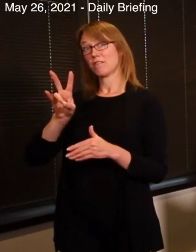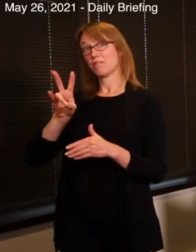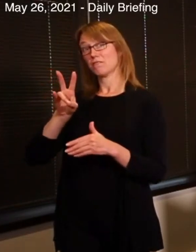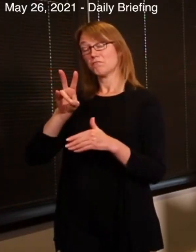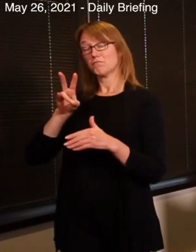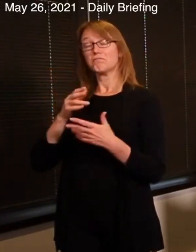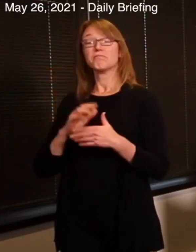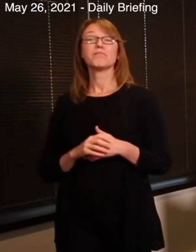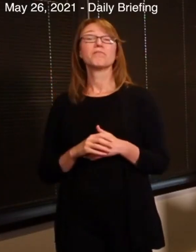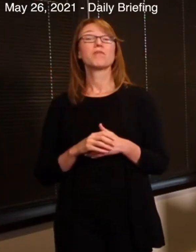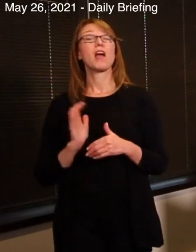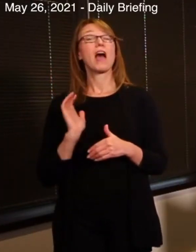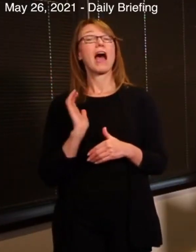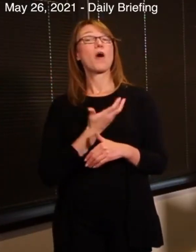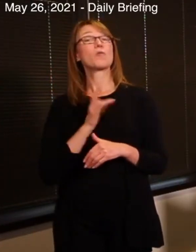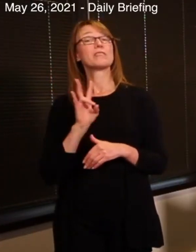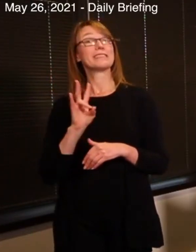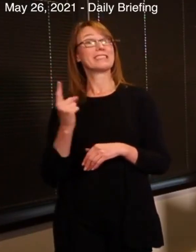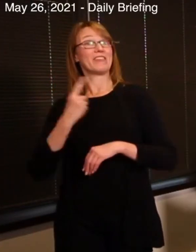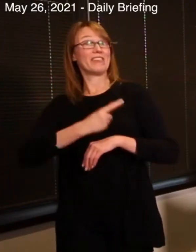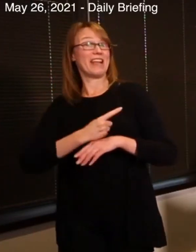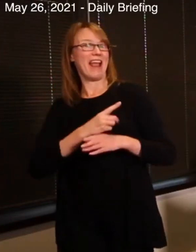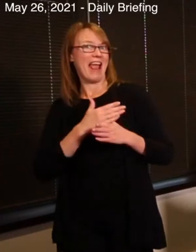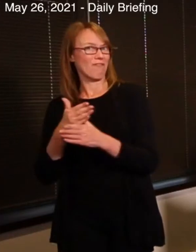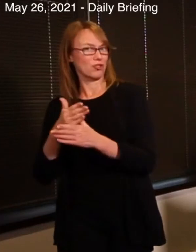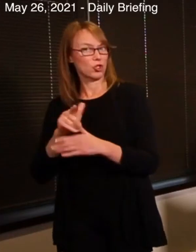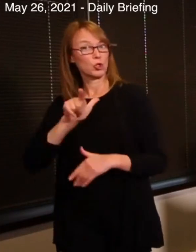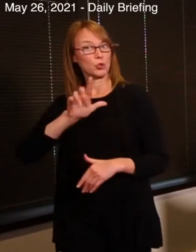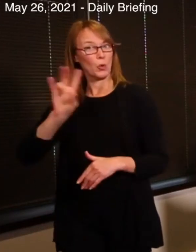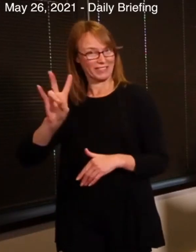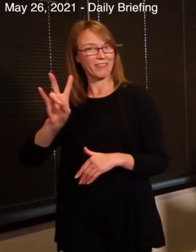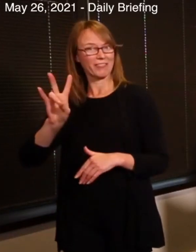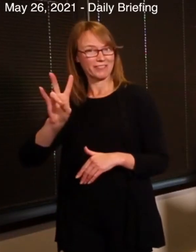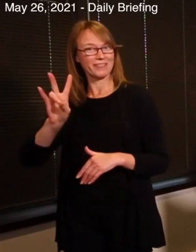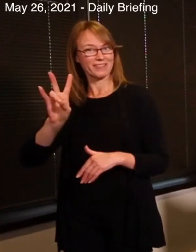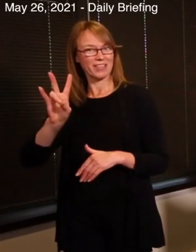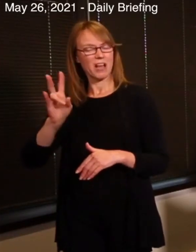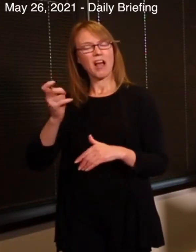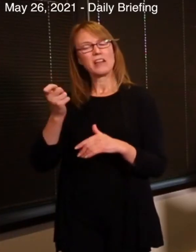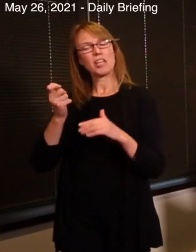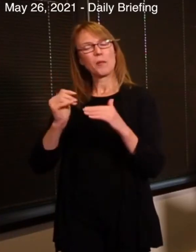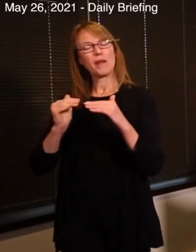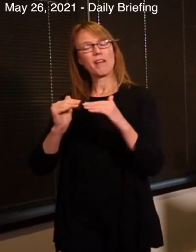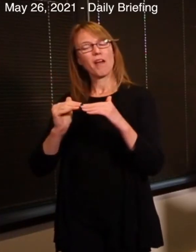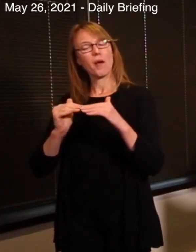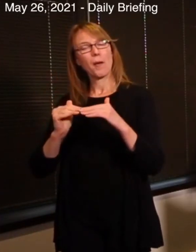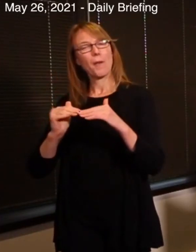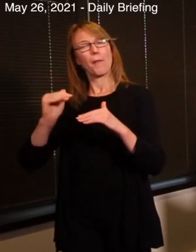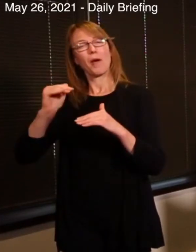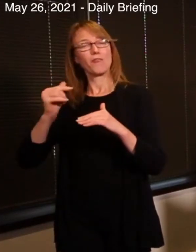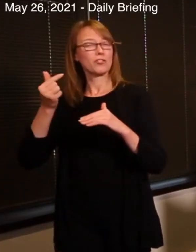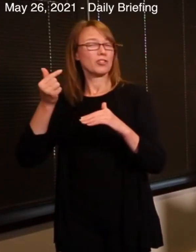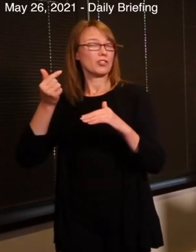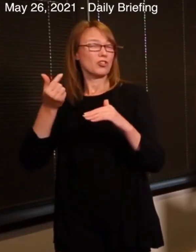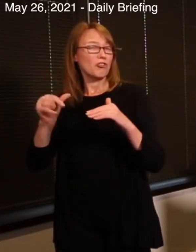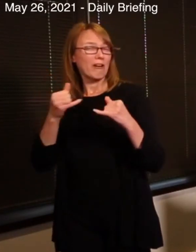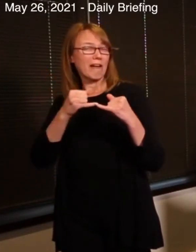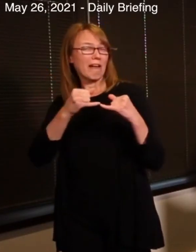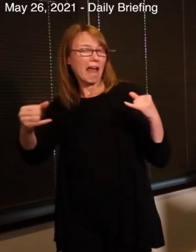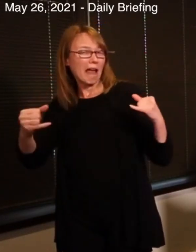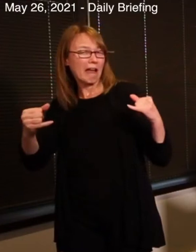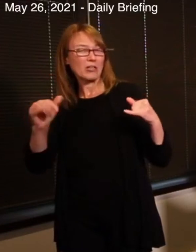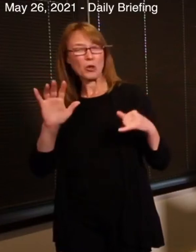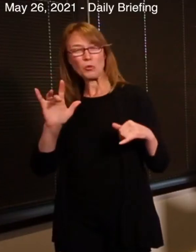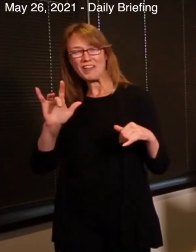7-day average is also at 27. So it's a little bit above our green line, which is 25, but it continues